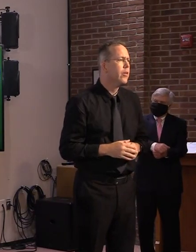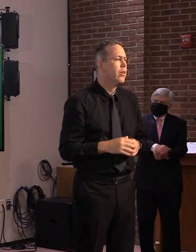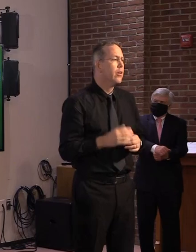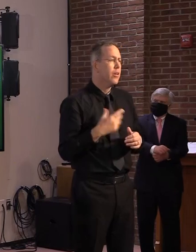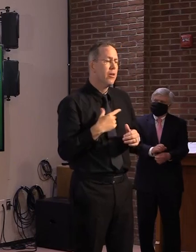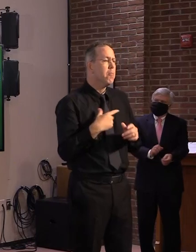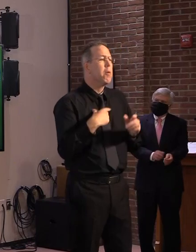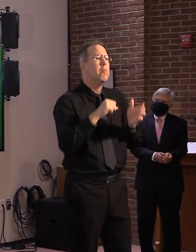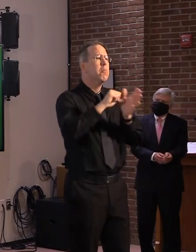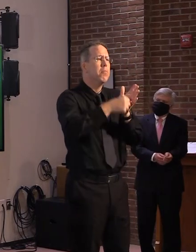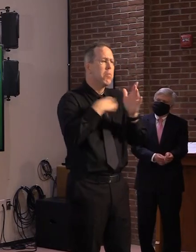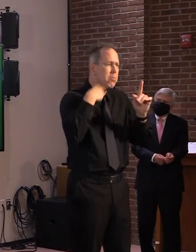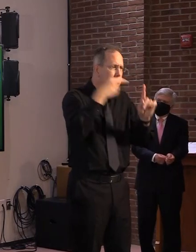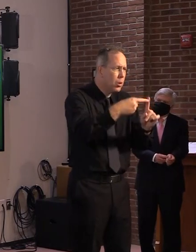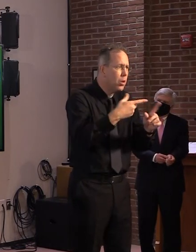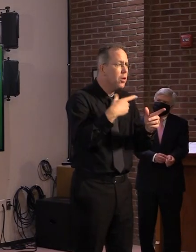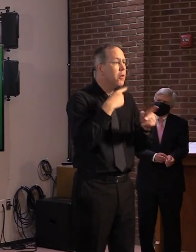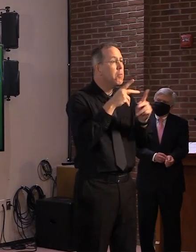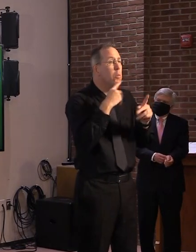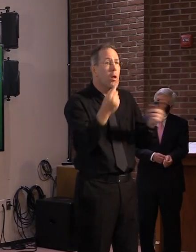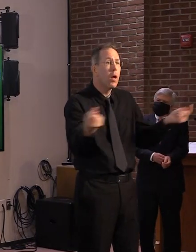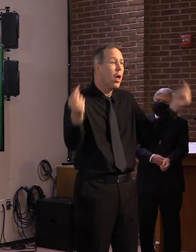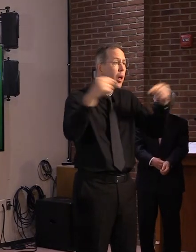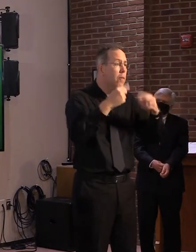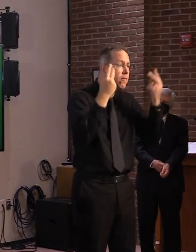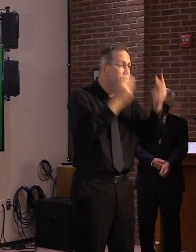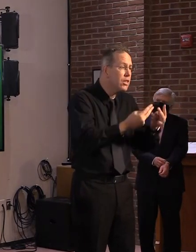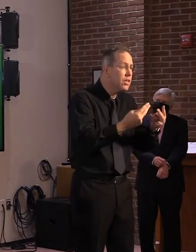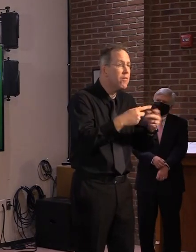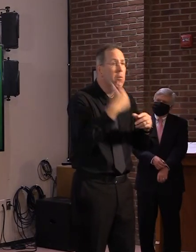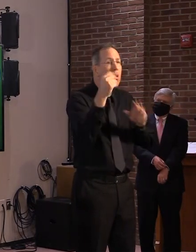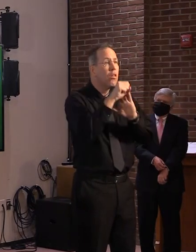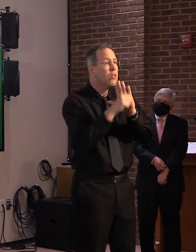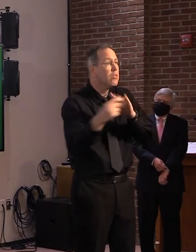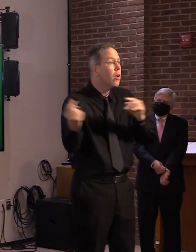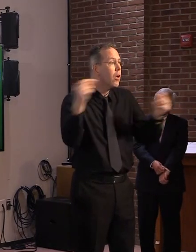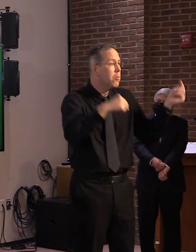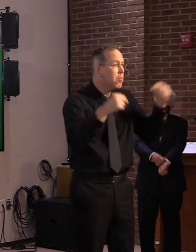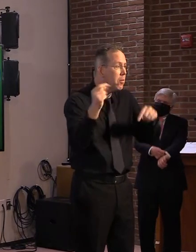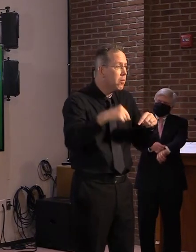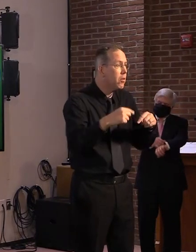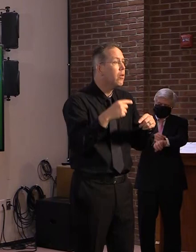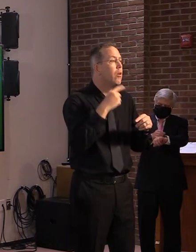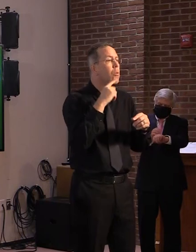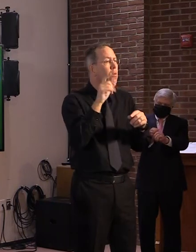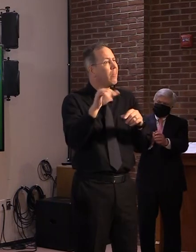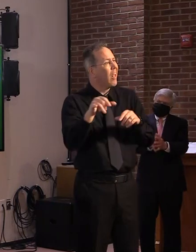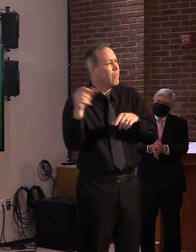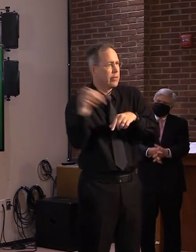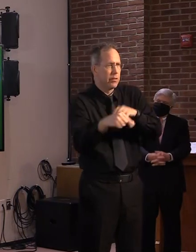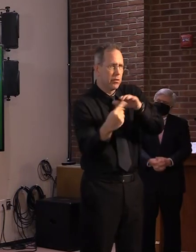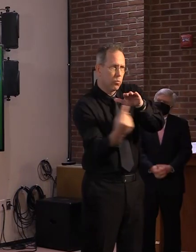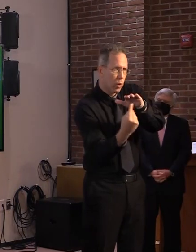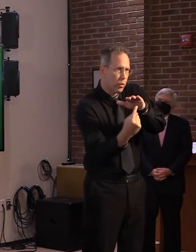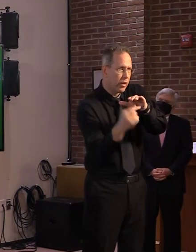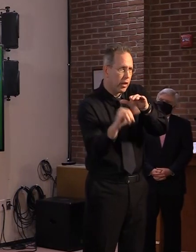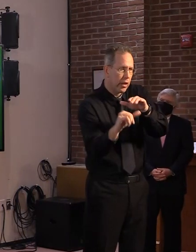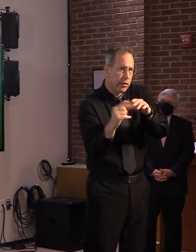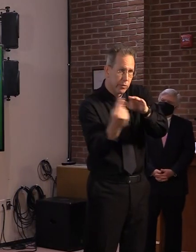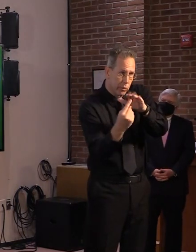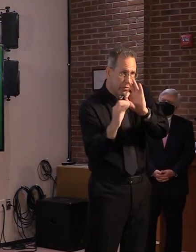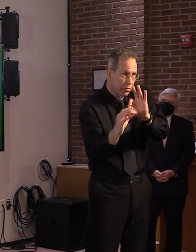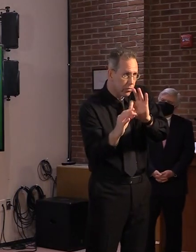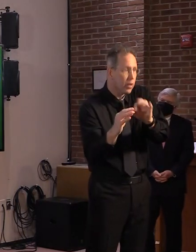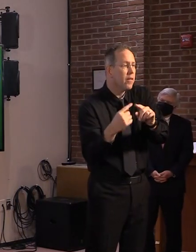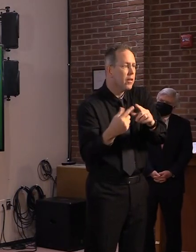choosing to quarantine at a lodging facility connect with the health department. And that,